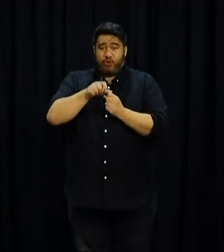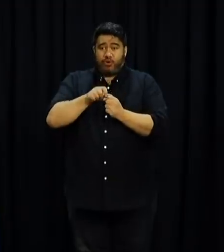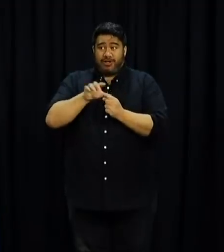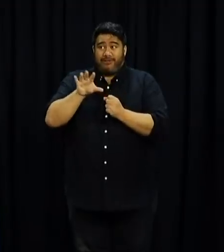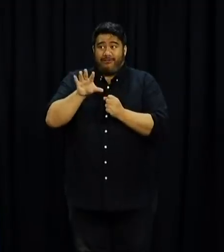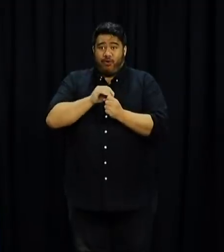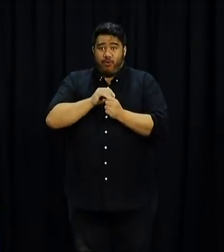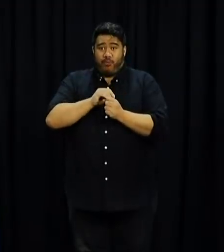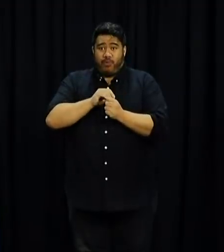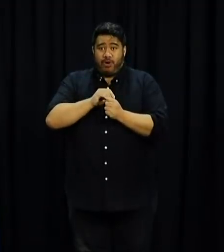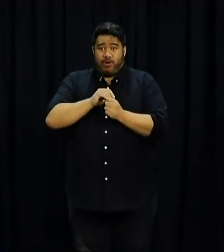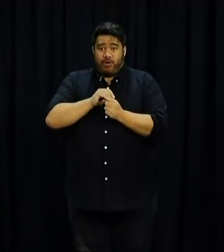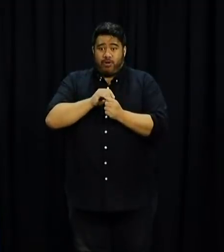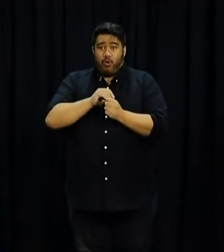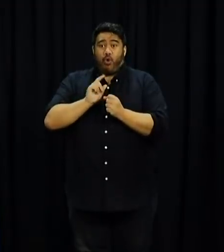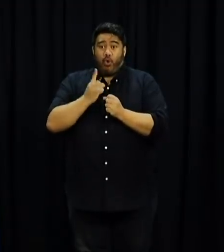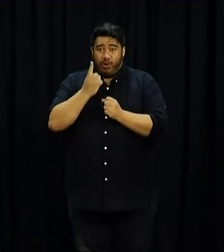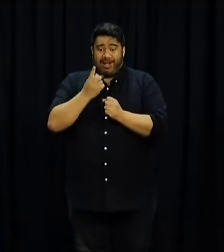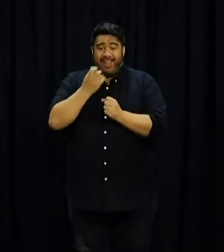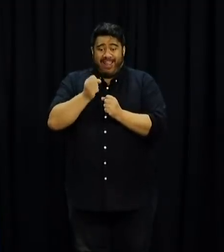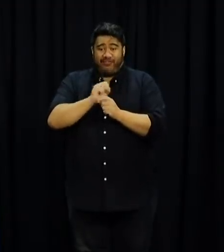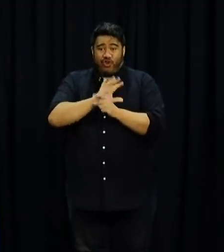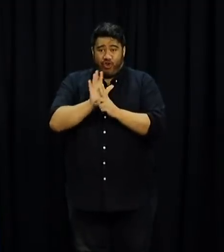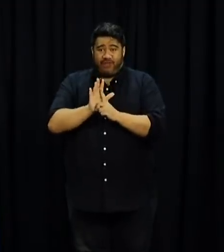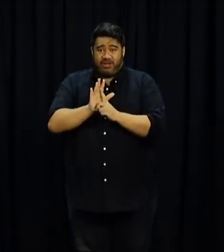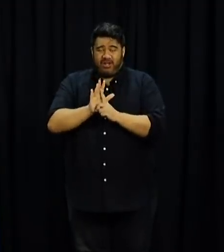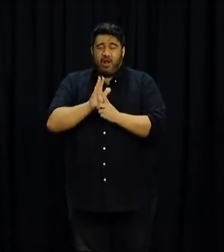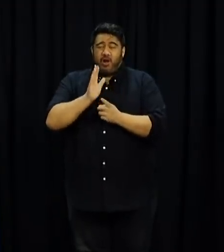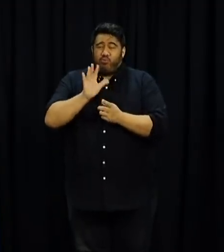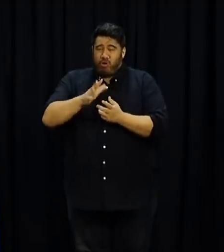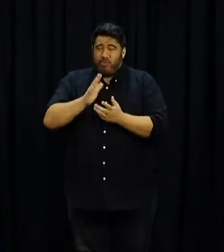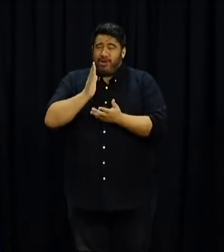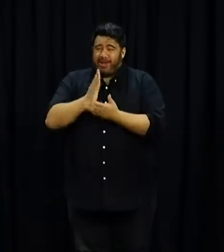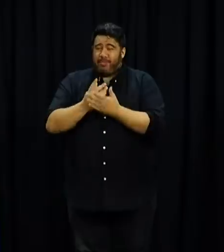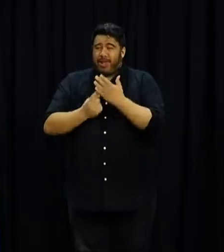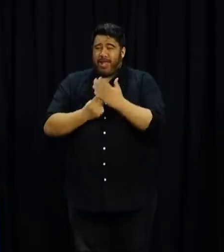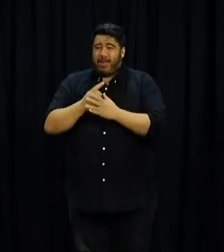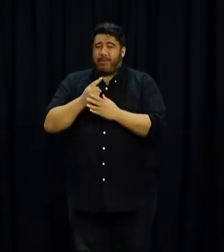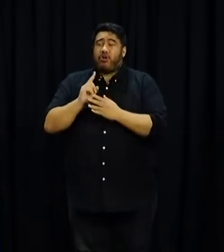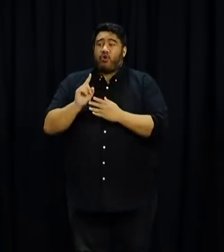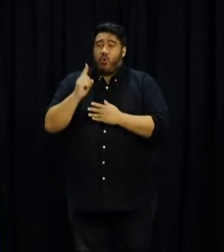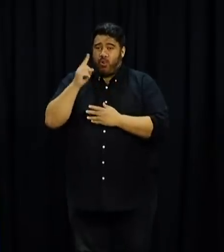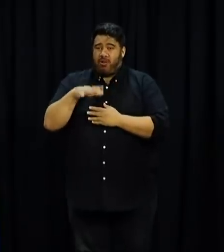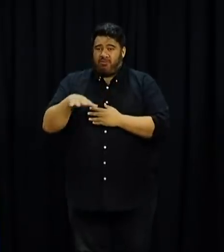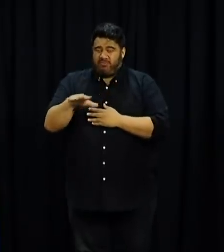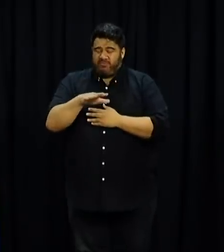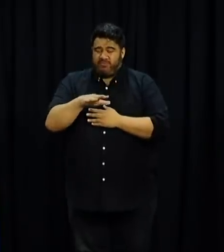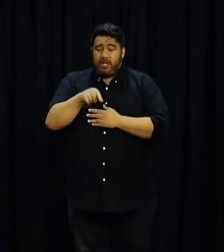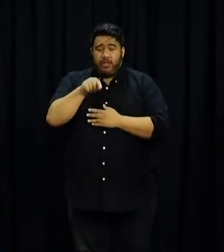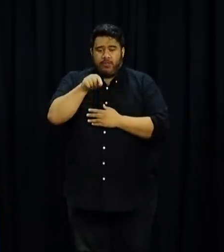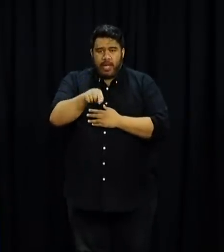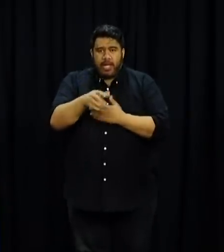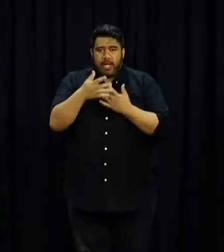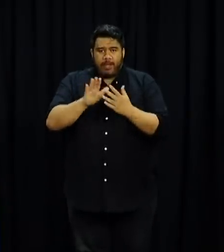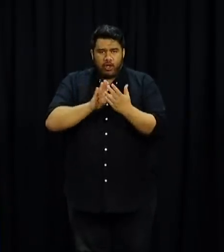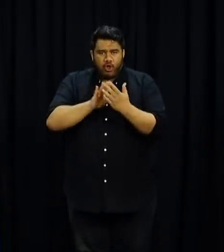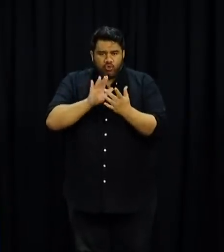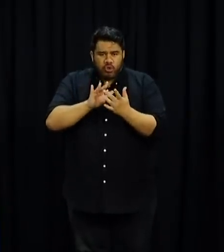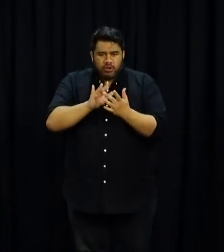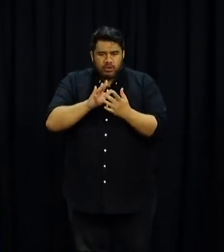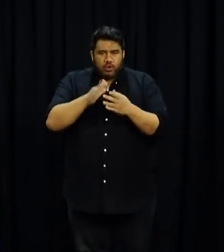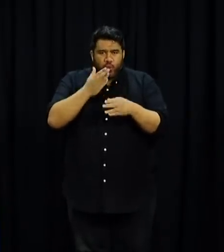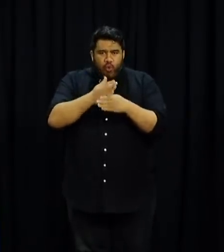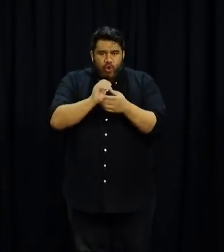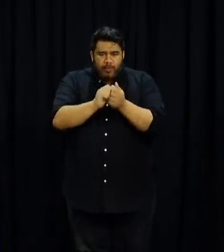within Auckland. We have multiple individuals and multiple work sites with close contacts within Auckland. What we have